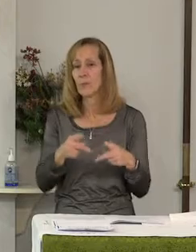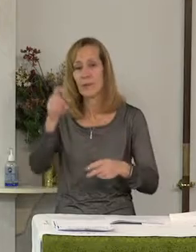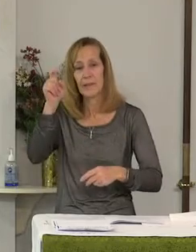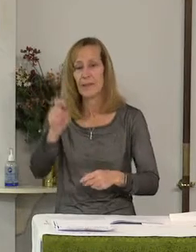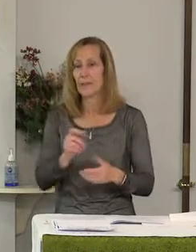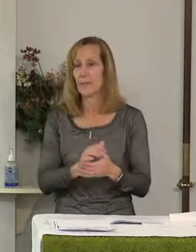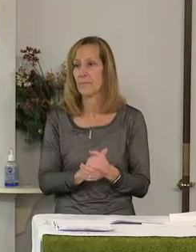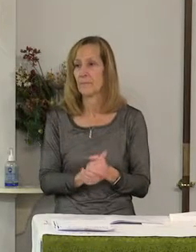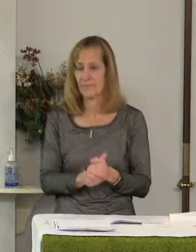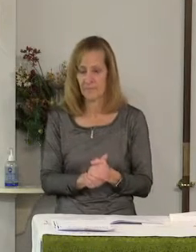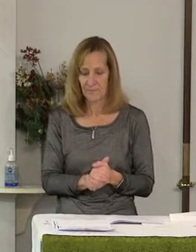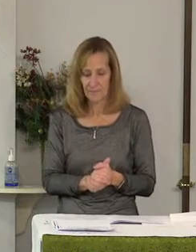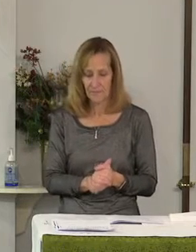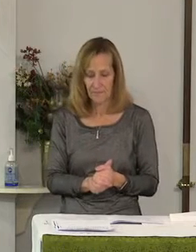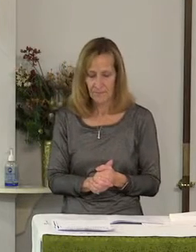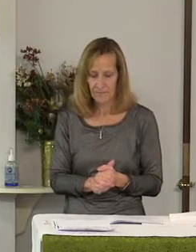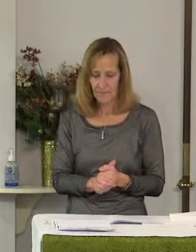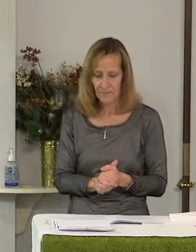need.